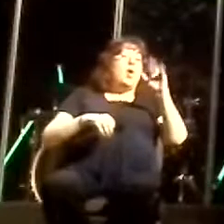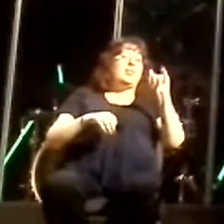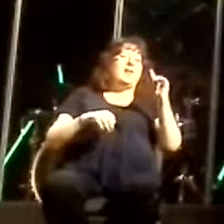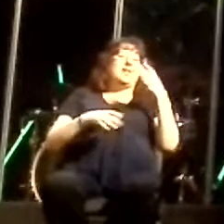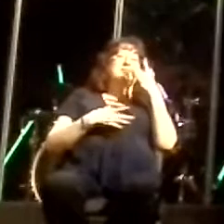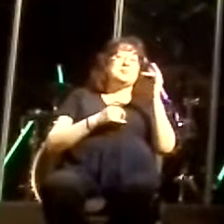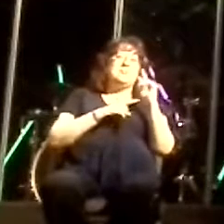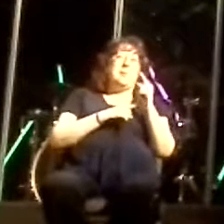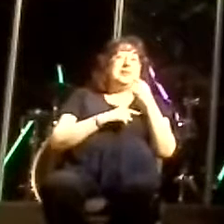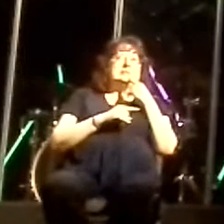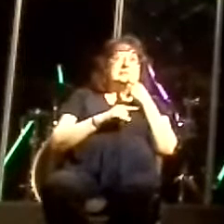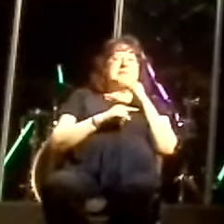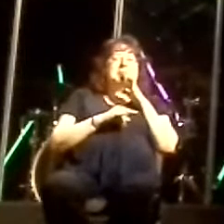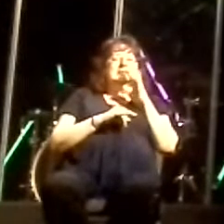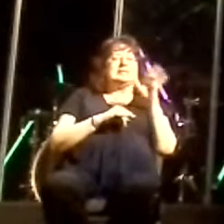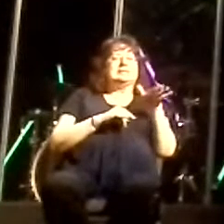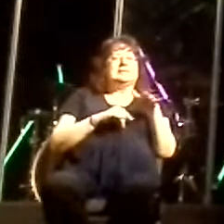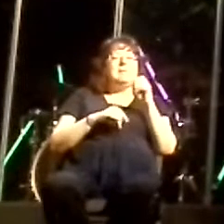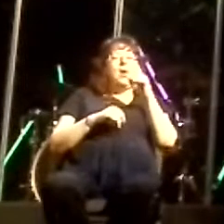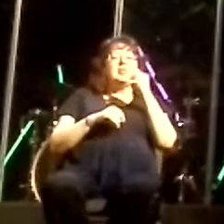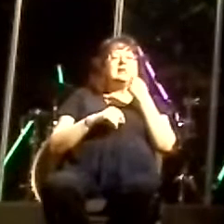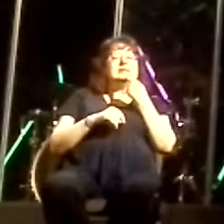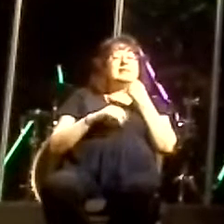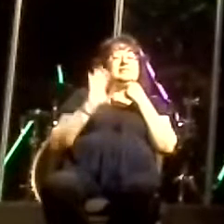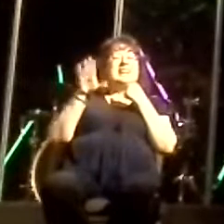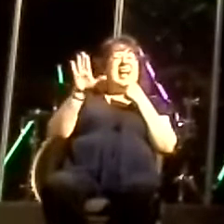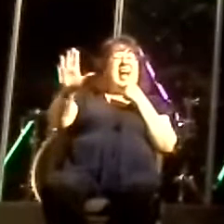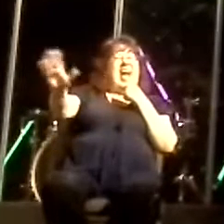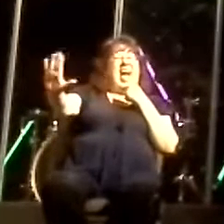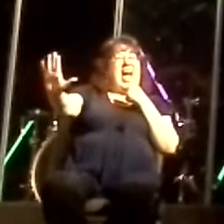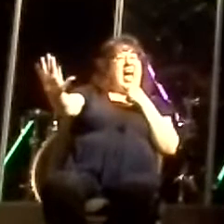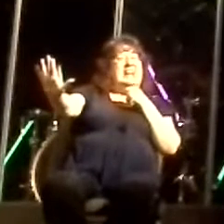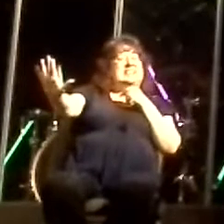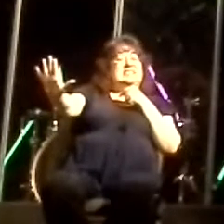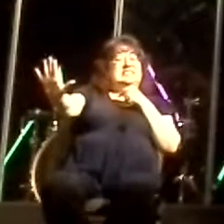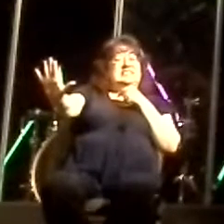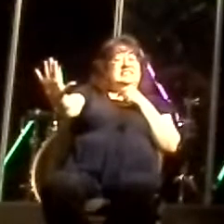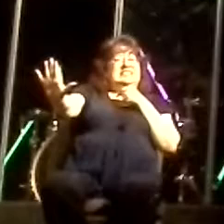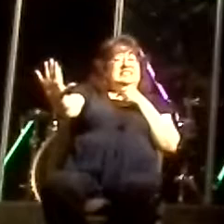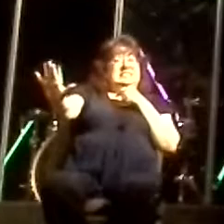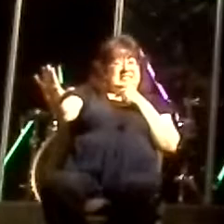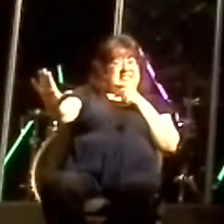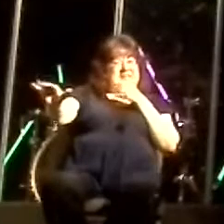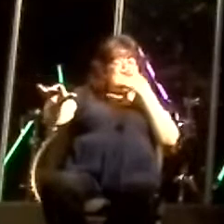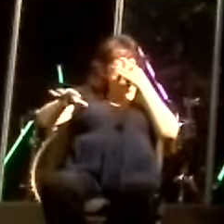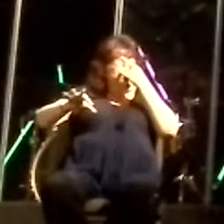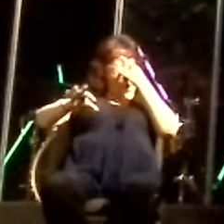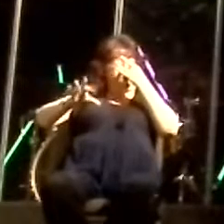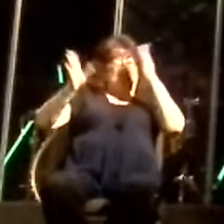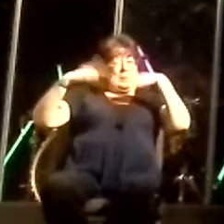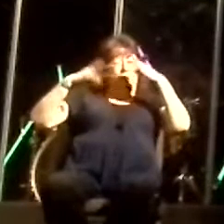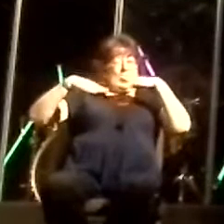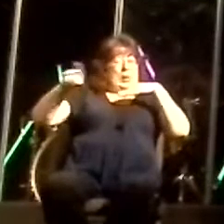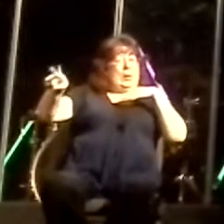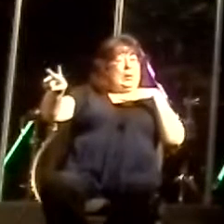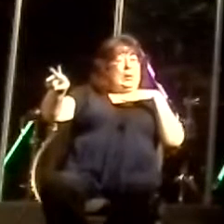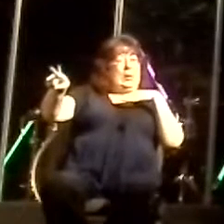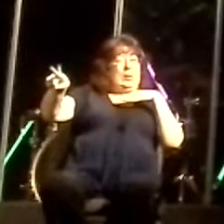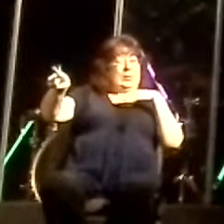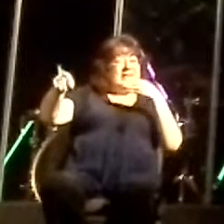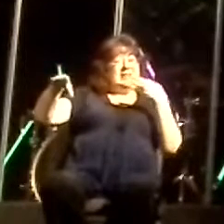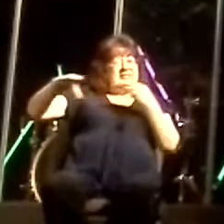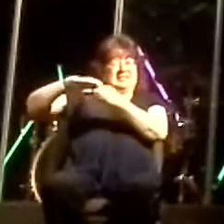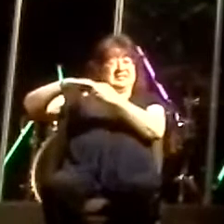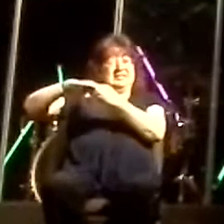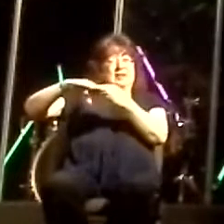Very interesting moment. Let's just check this out for a second. Martha speaks up and she says, ah! There's a bad odor. He's